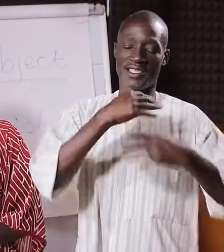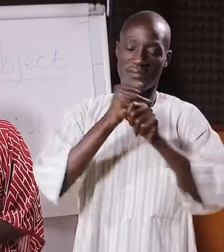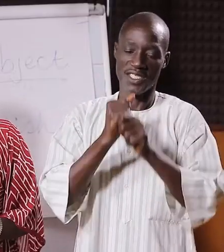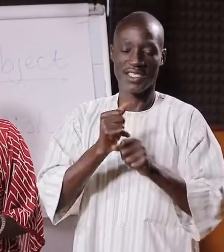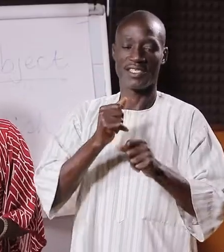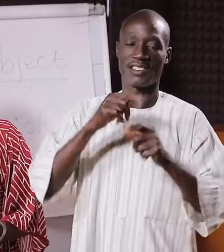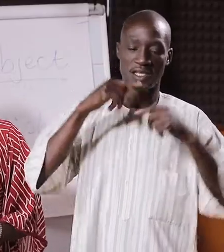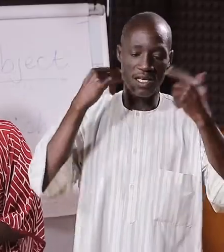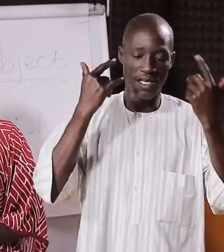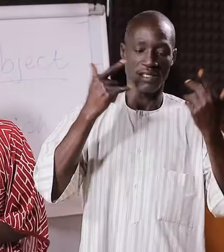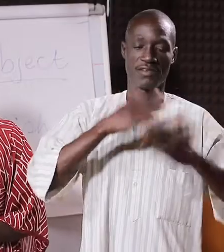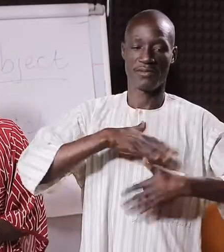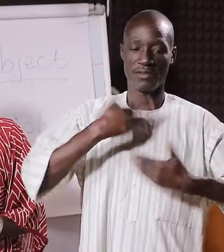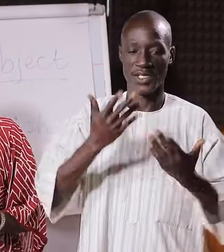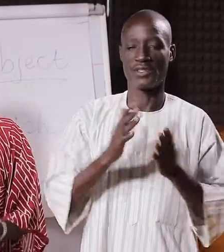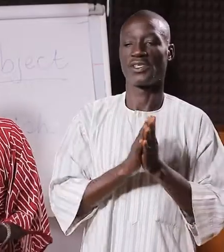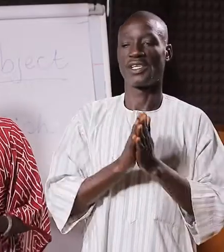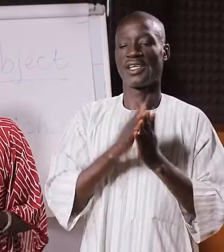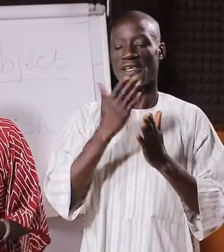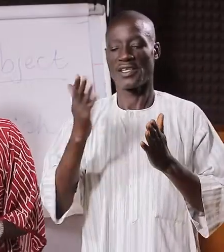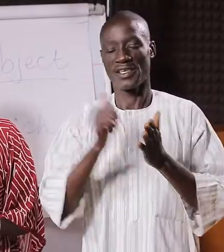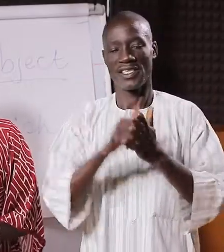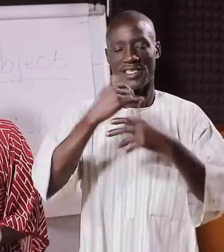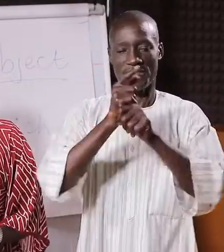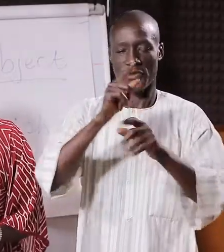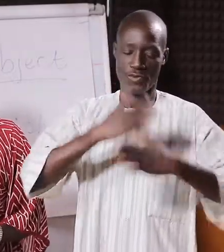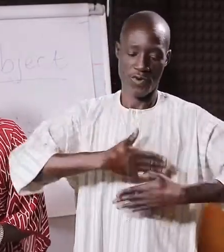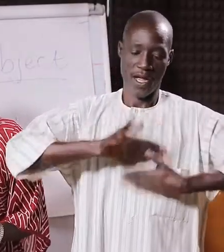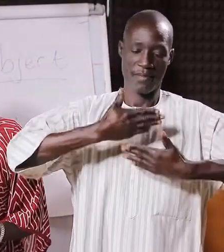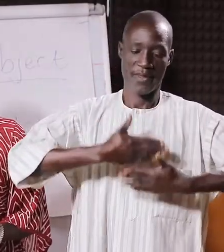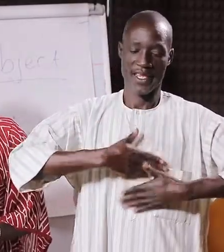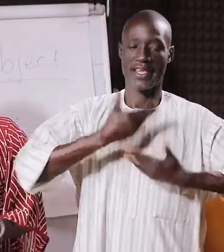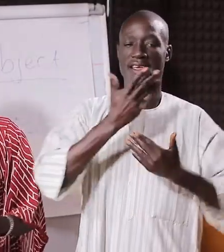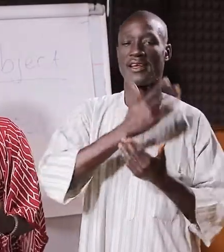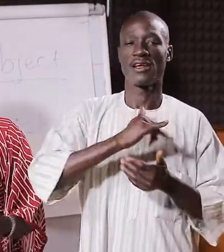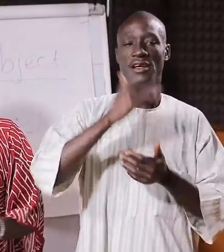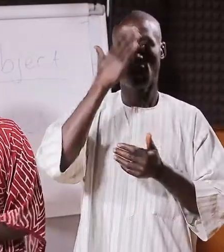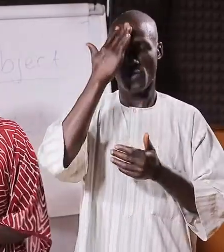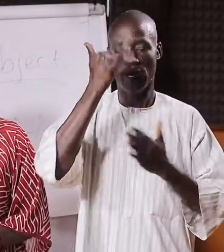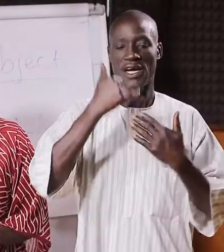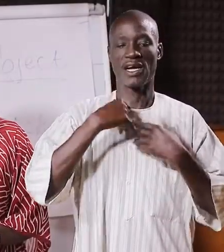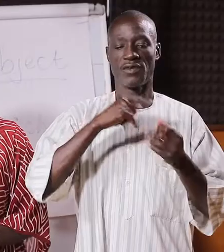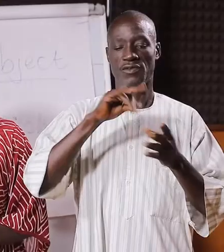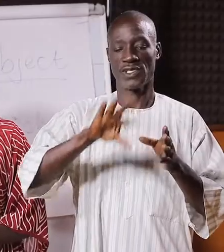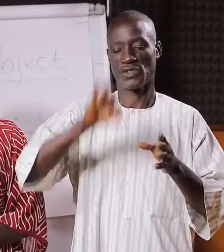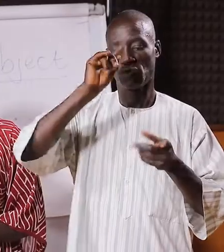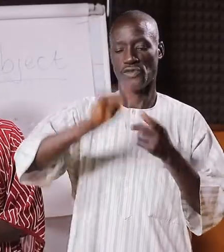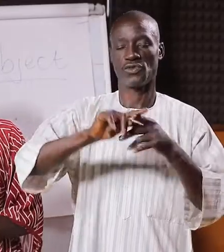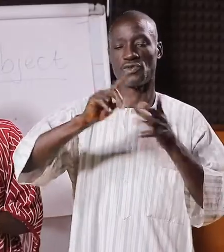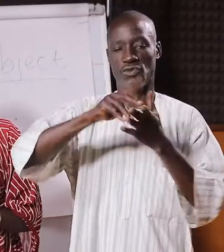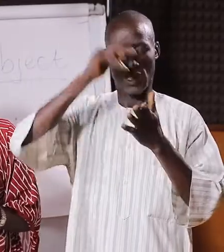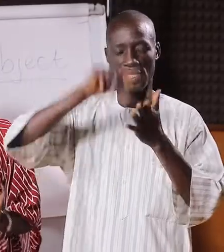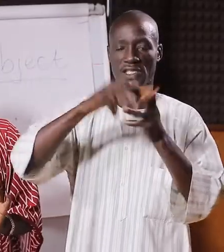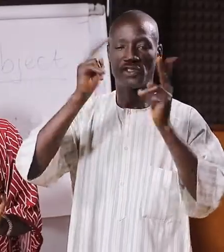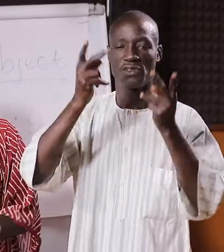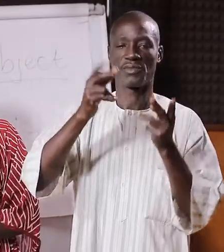amazement, pleasure, things that make you happy. Why have we chosen to discuss this topic? The reason